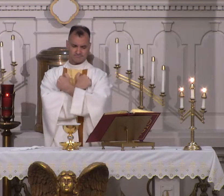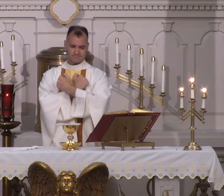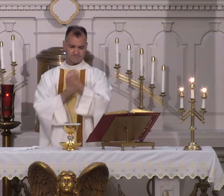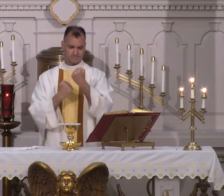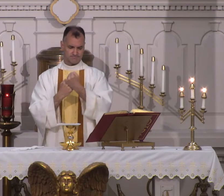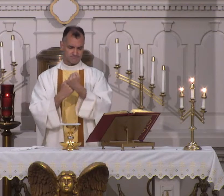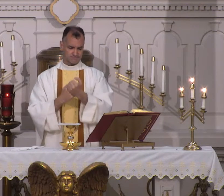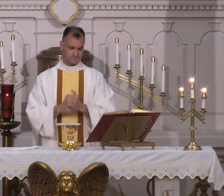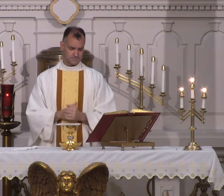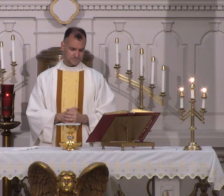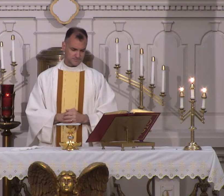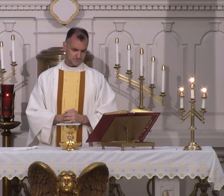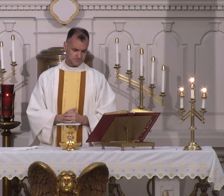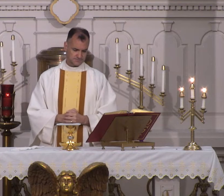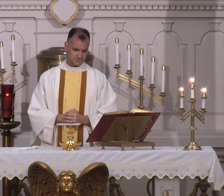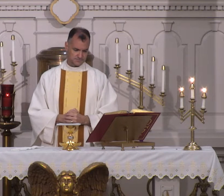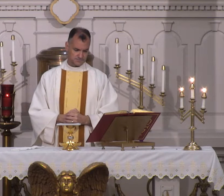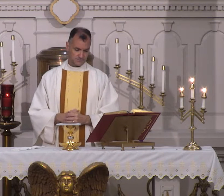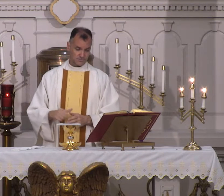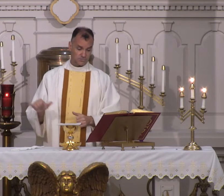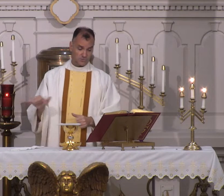Bishop, and all the clergy.